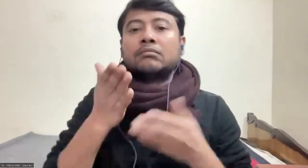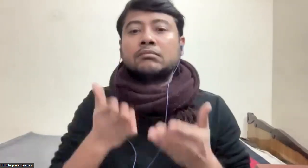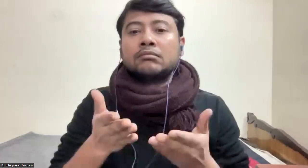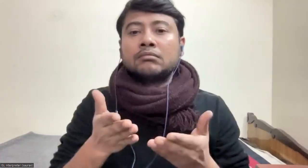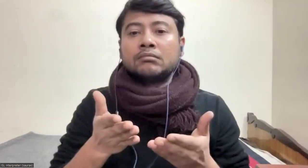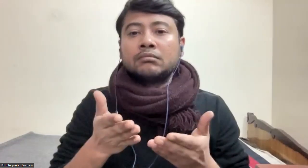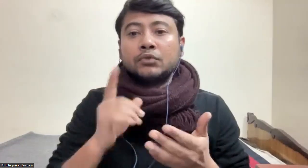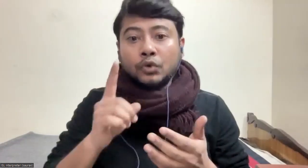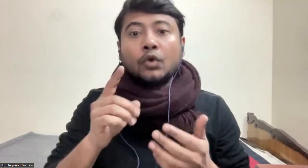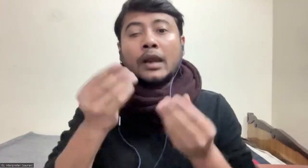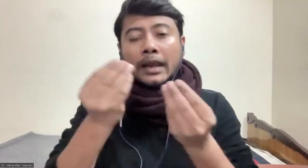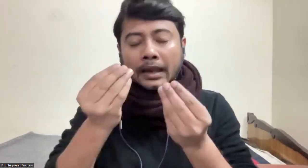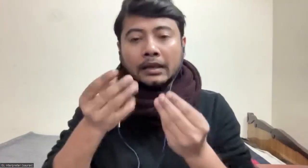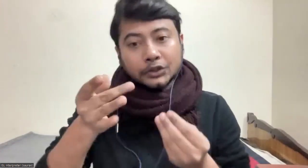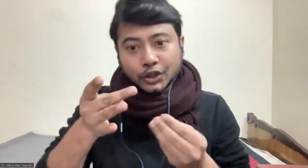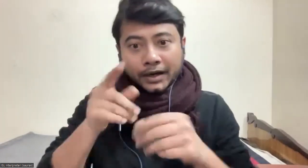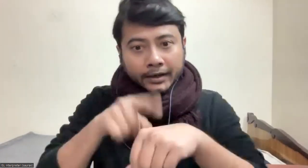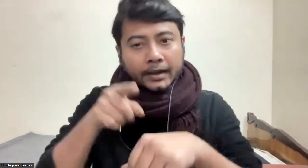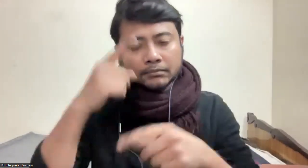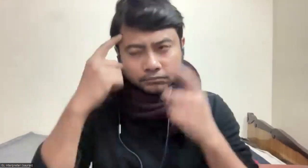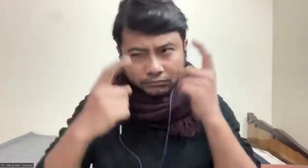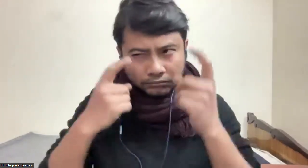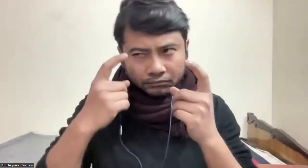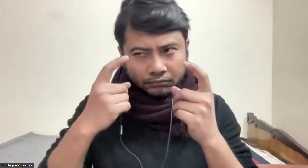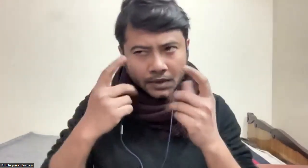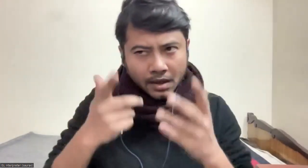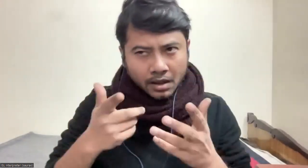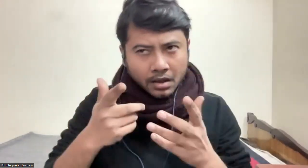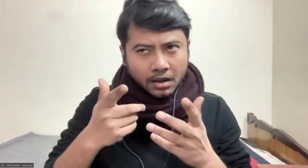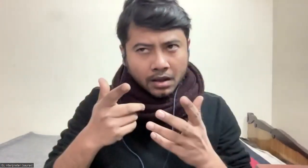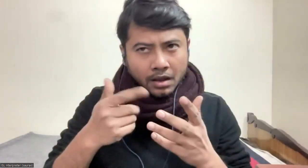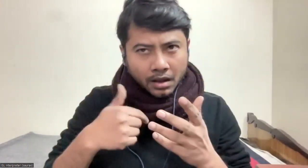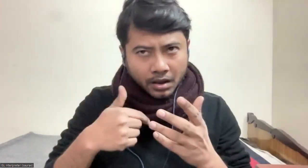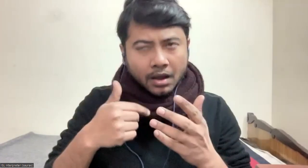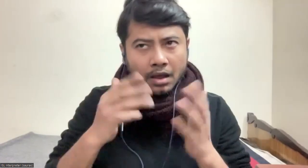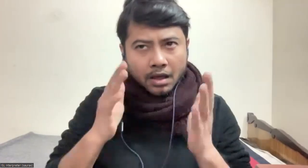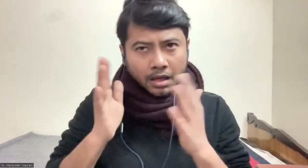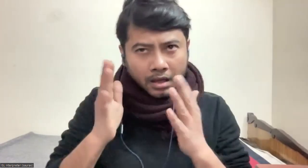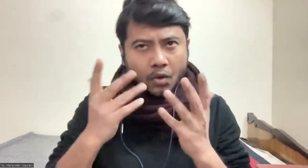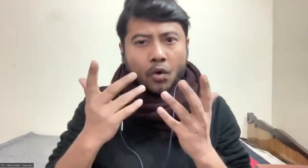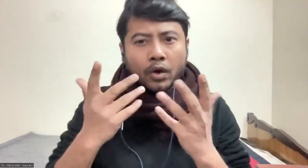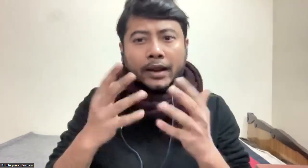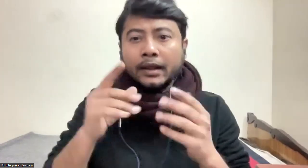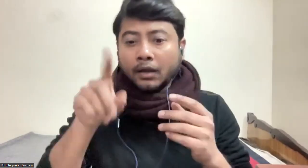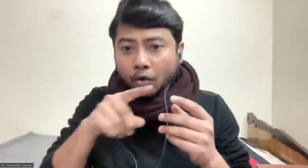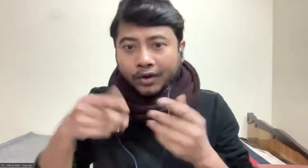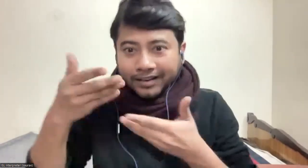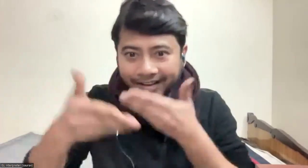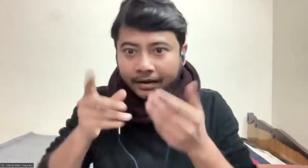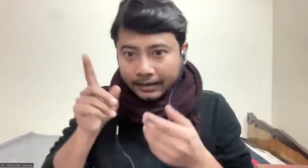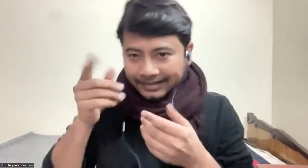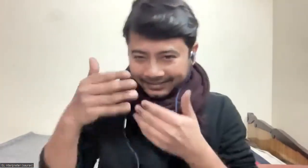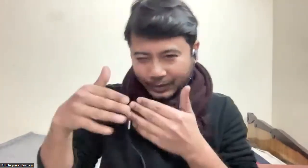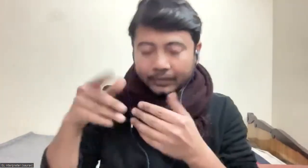these mistakes? So if I'm committing these mistakes, my chanting can never be pure. And when